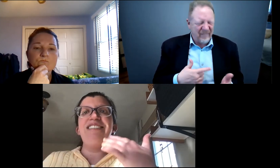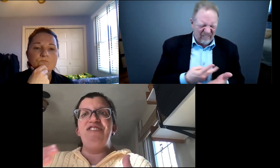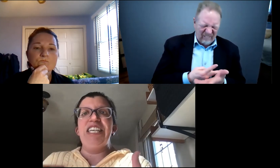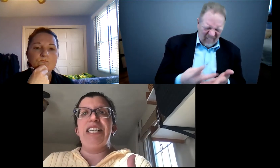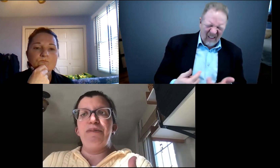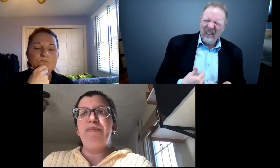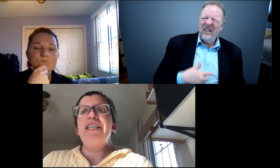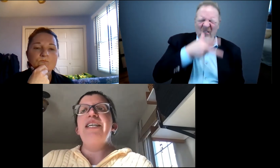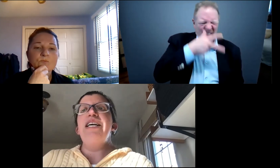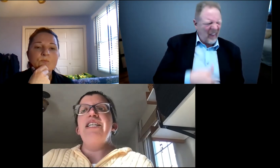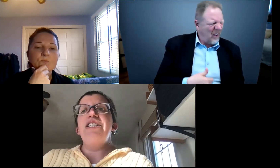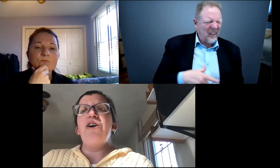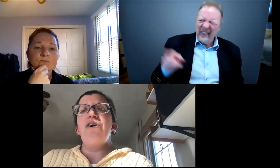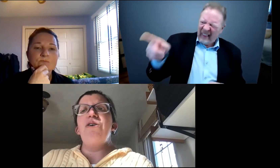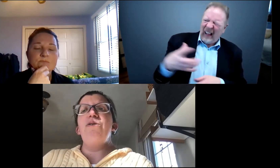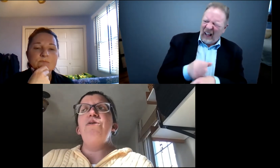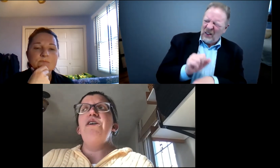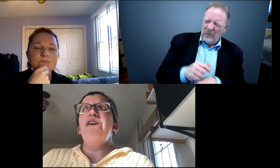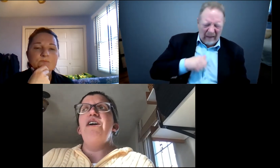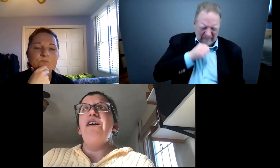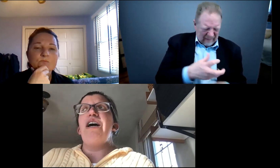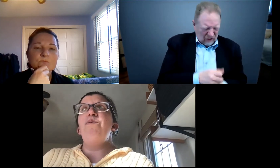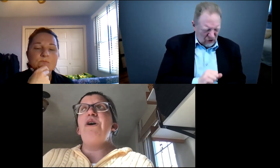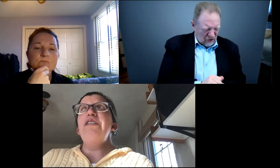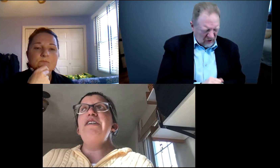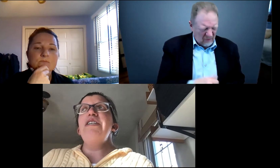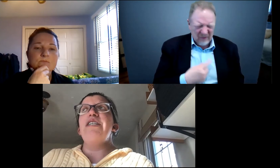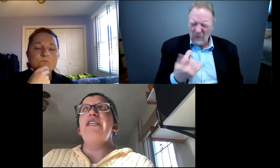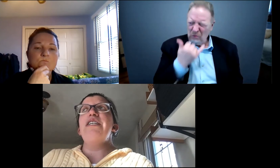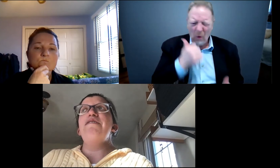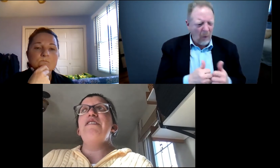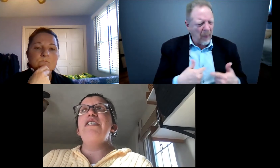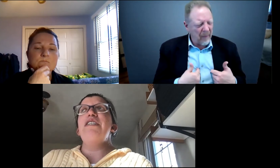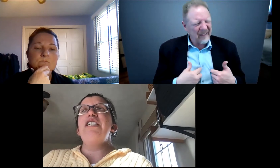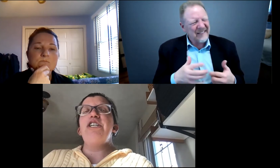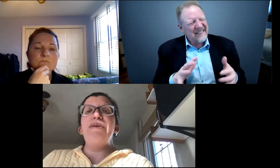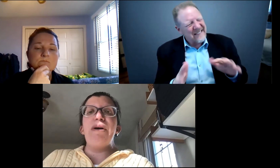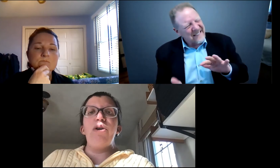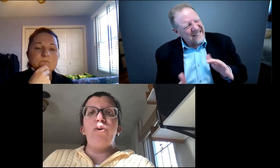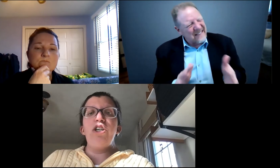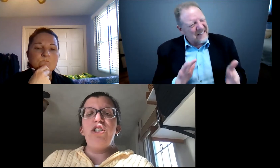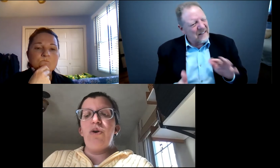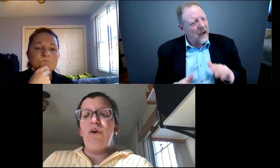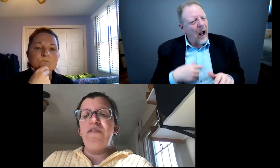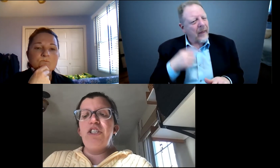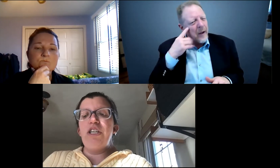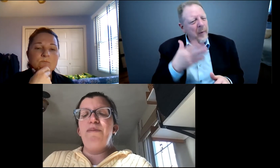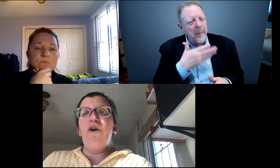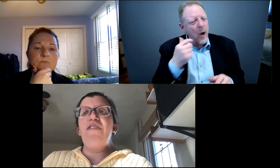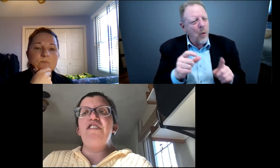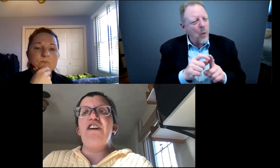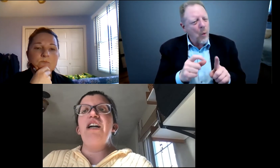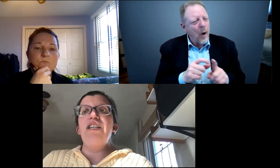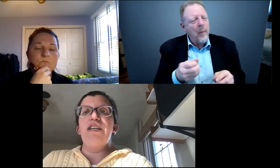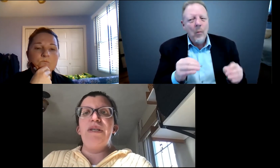mentally feel. So I'm wondering if there should be a better word, or if you should have more